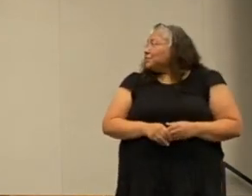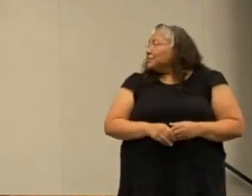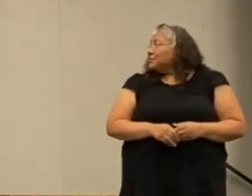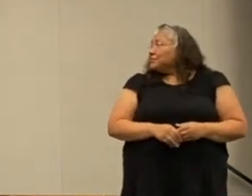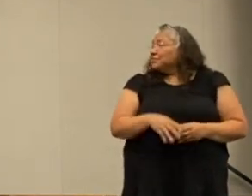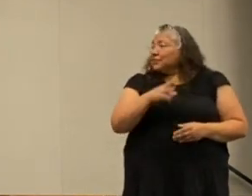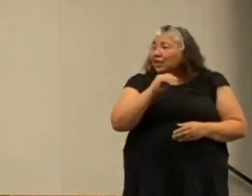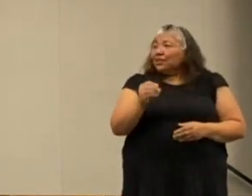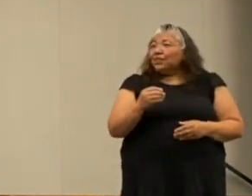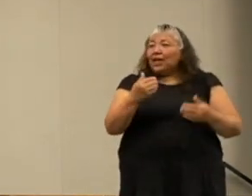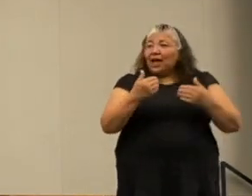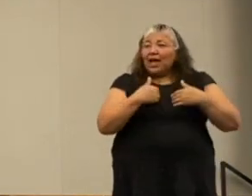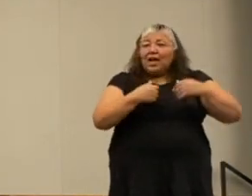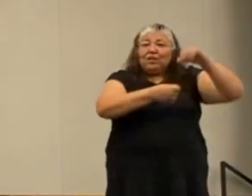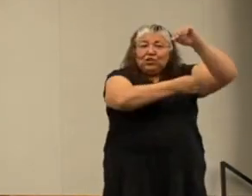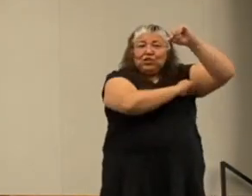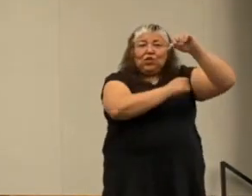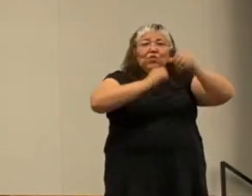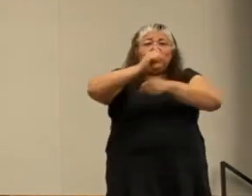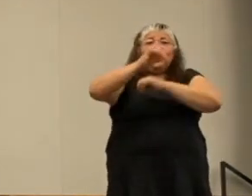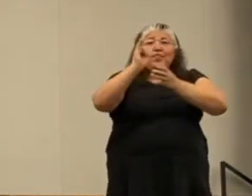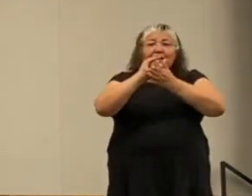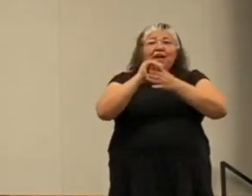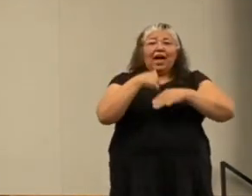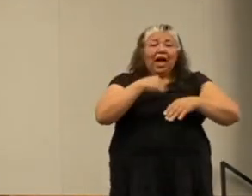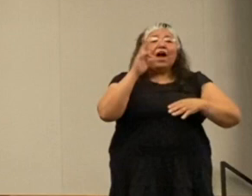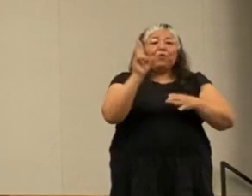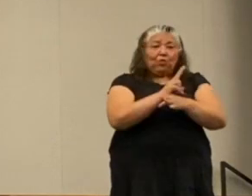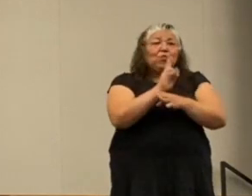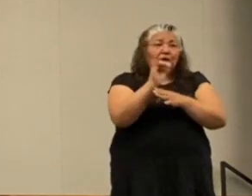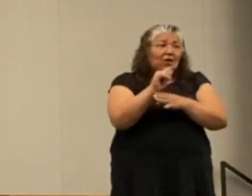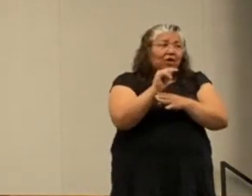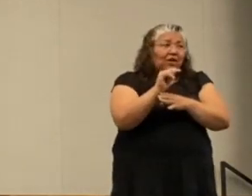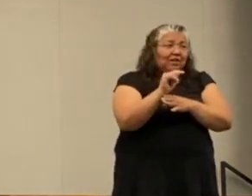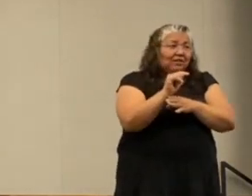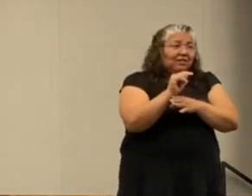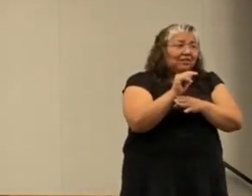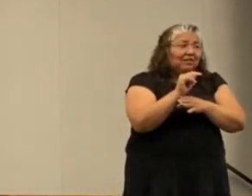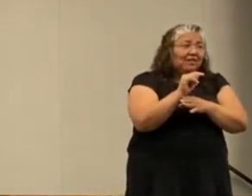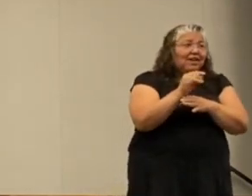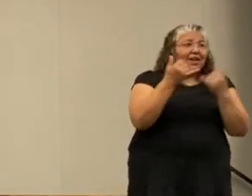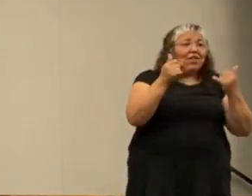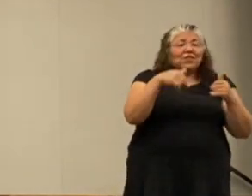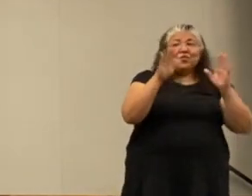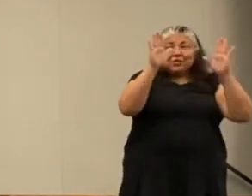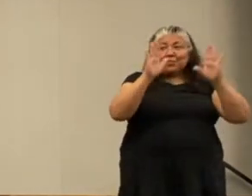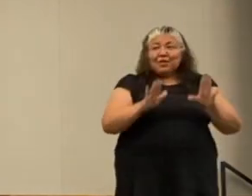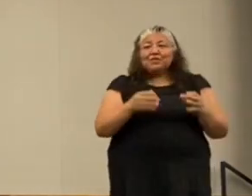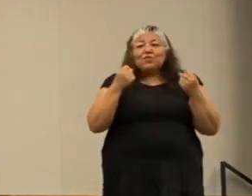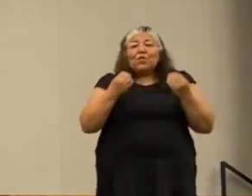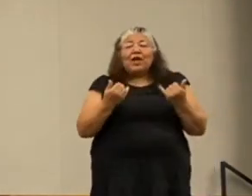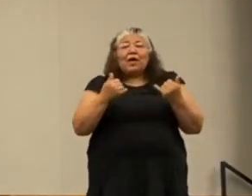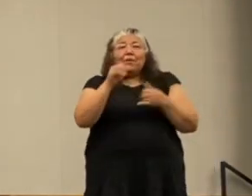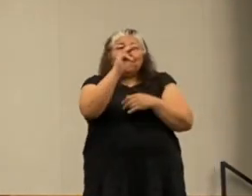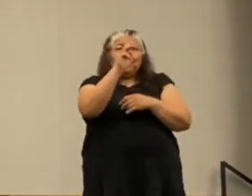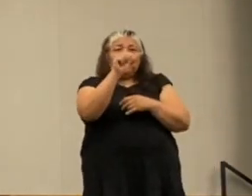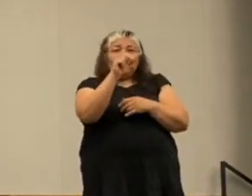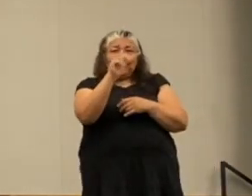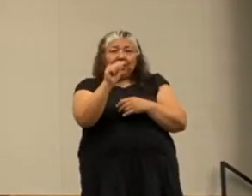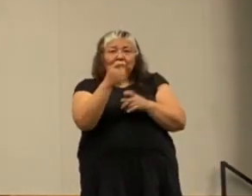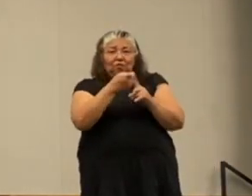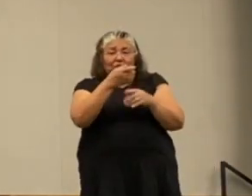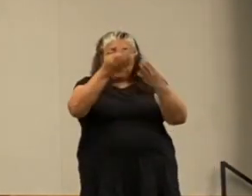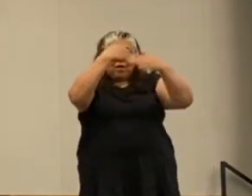If they had deodorant in that, I would wear it. Right? It was amazing. Right? So manna from heaven, God